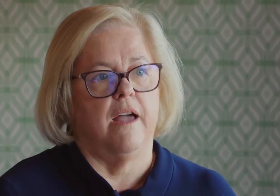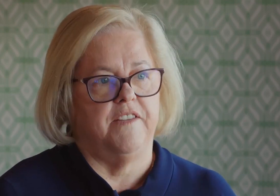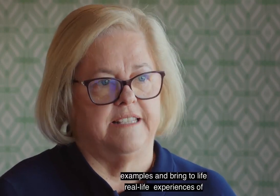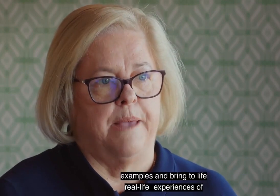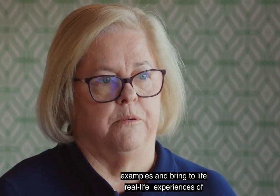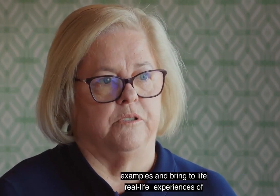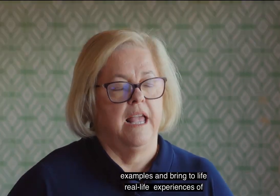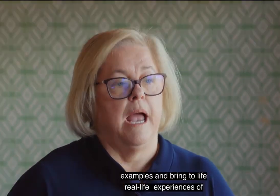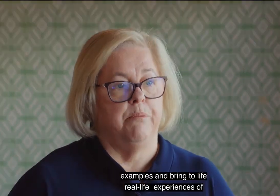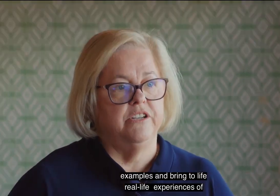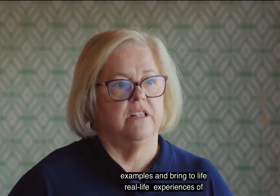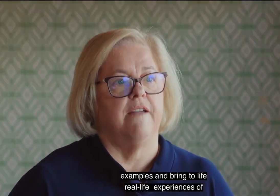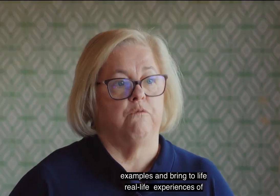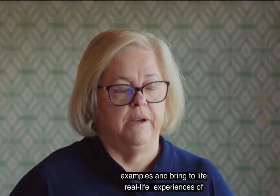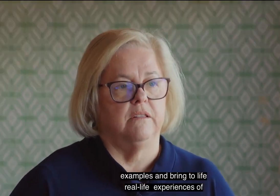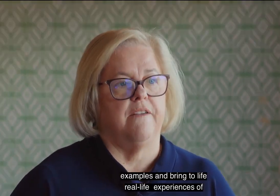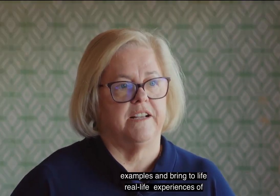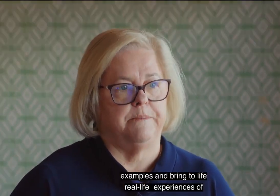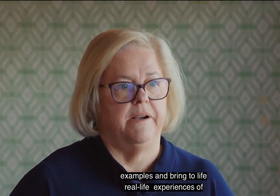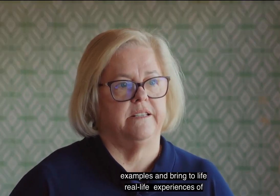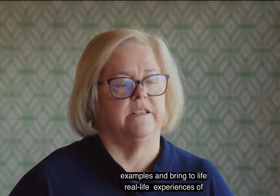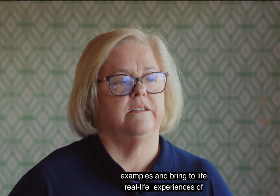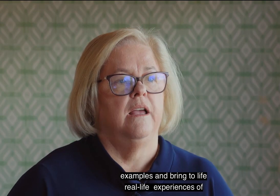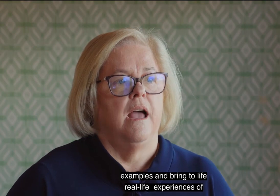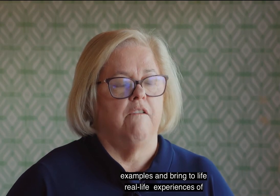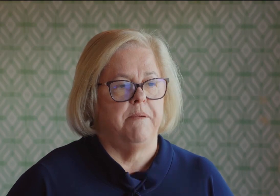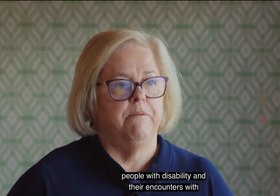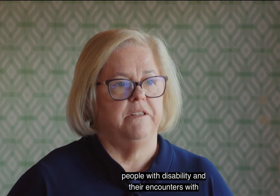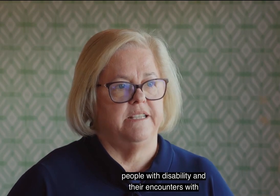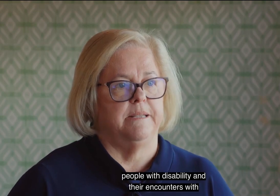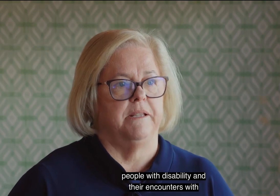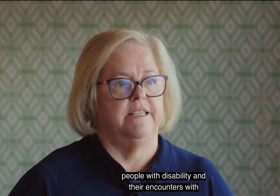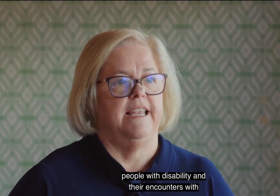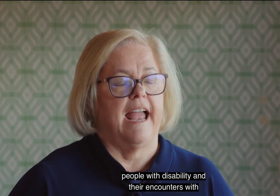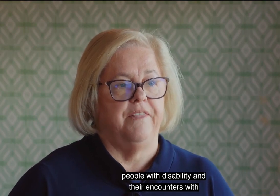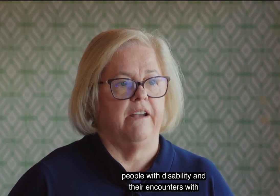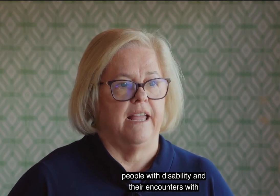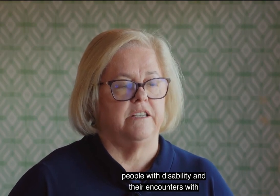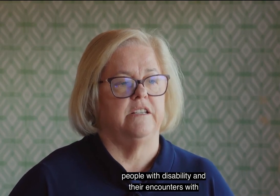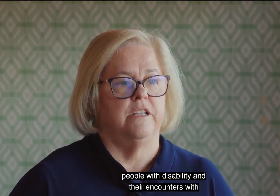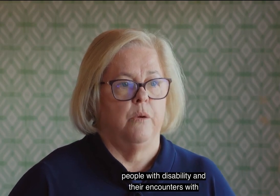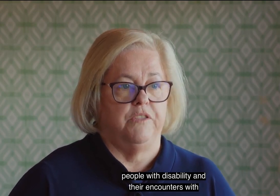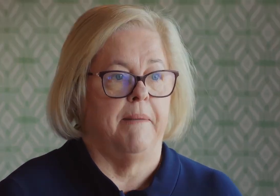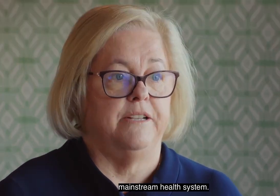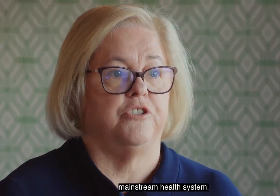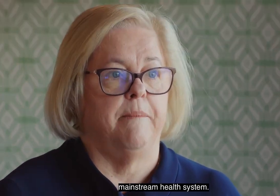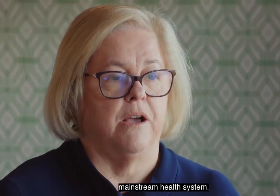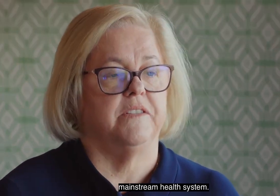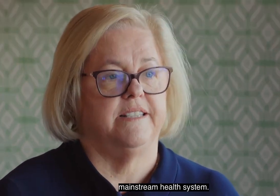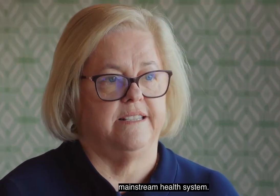life examples and bring to life real life experiences of people with disability and their encounters with mainstream health